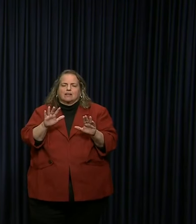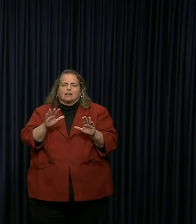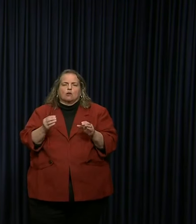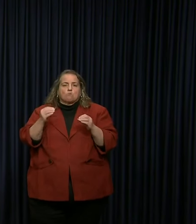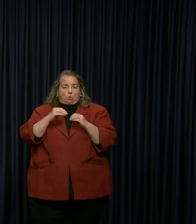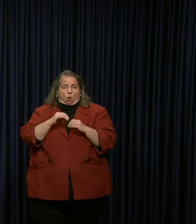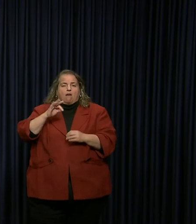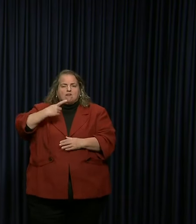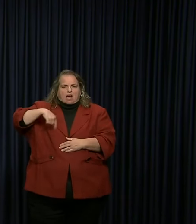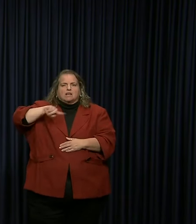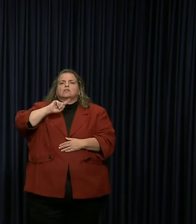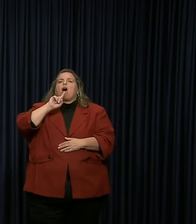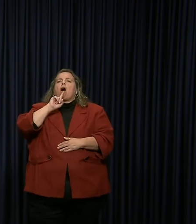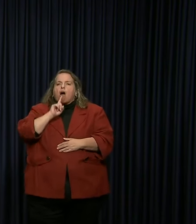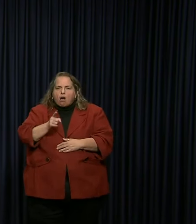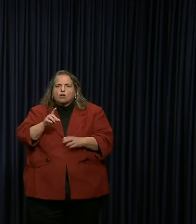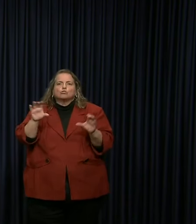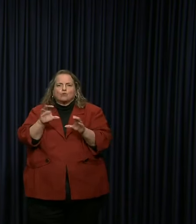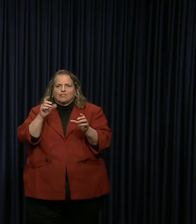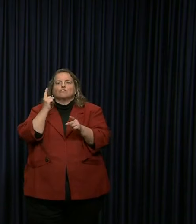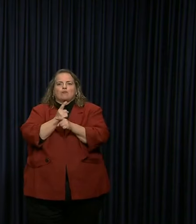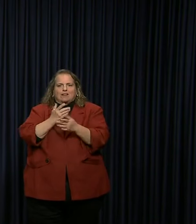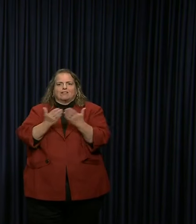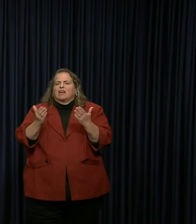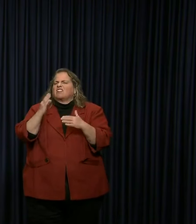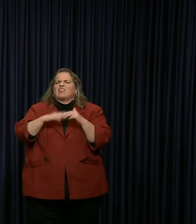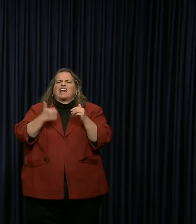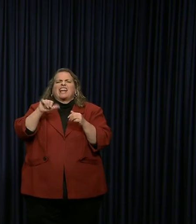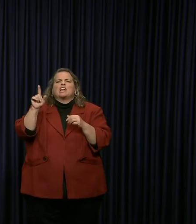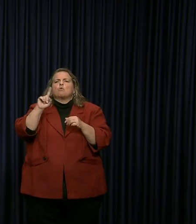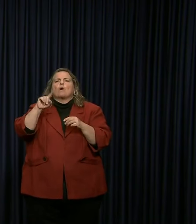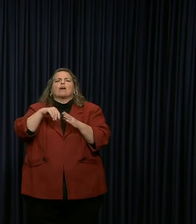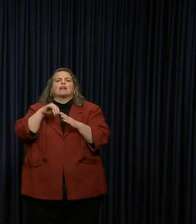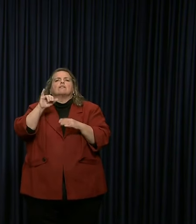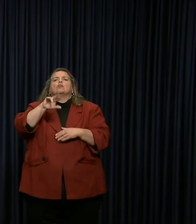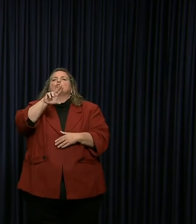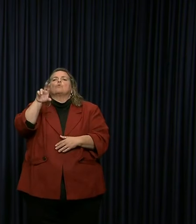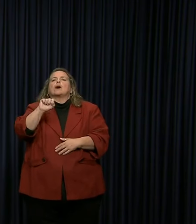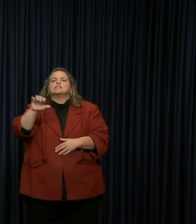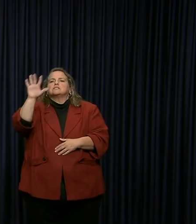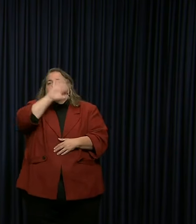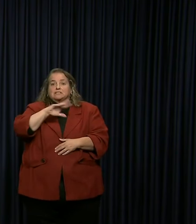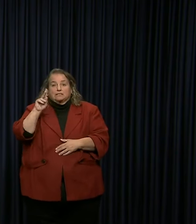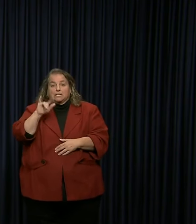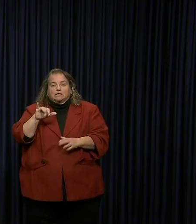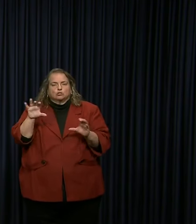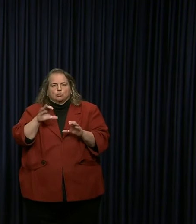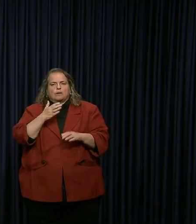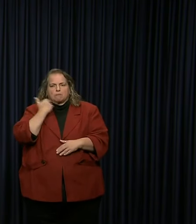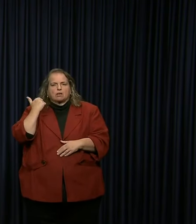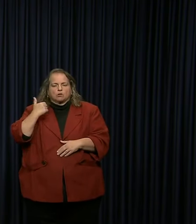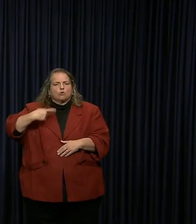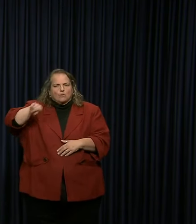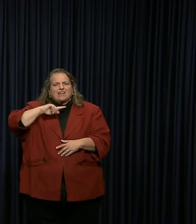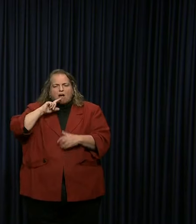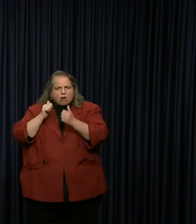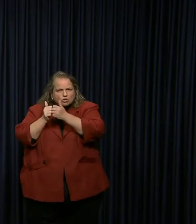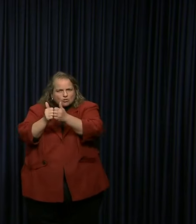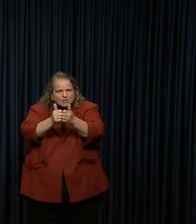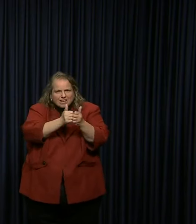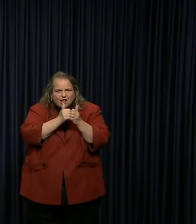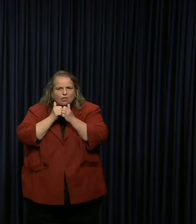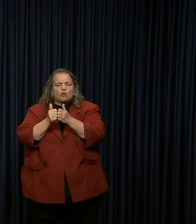us are doing the right thing than just about anywhere else in this country and in this world. And we are in it together. We are